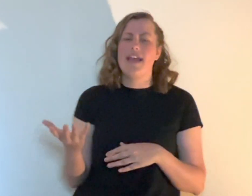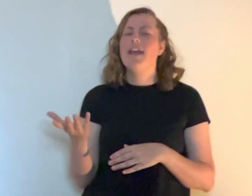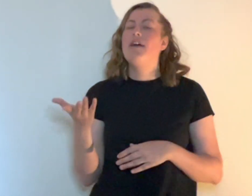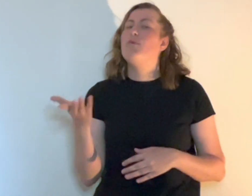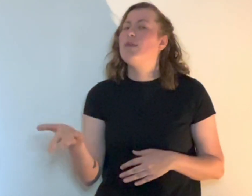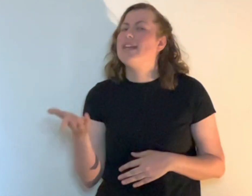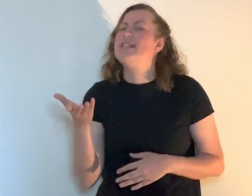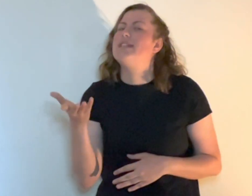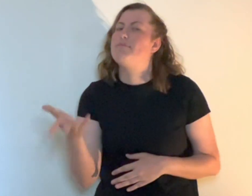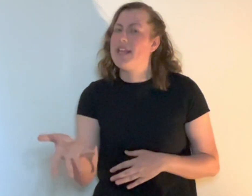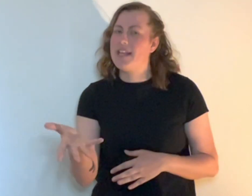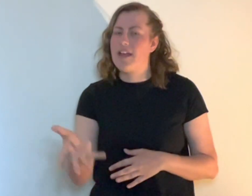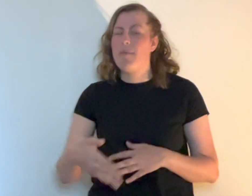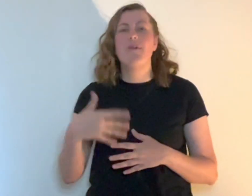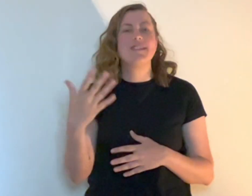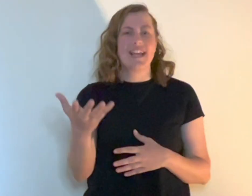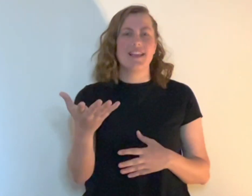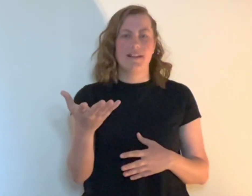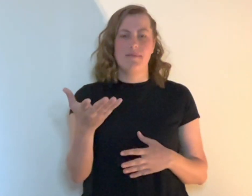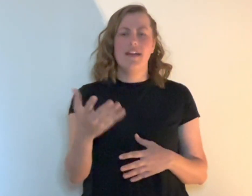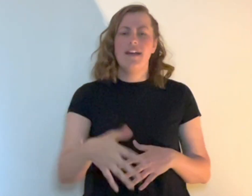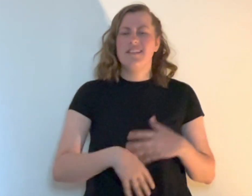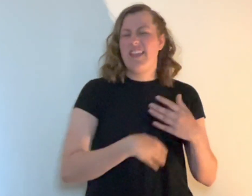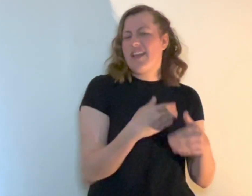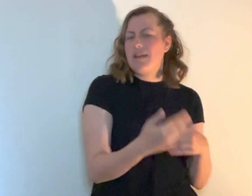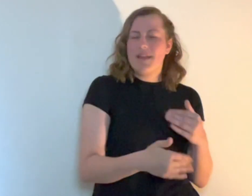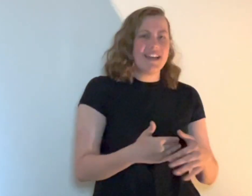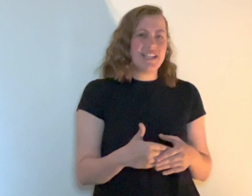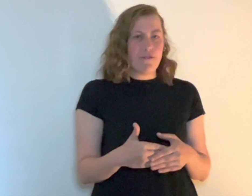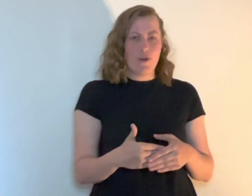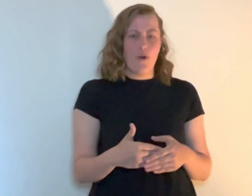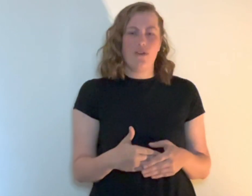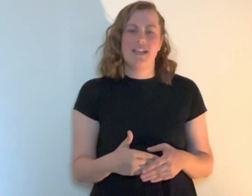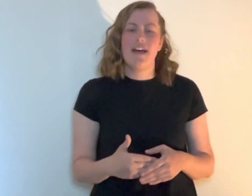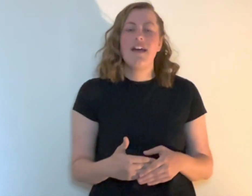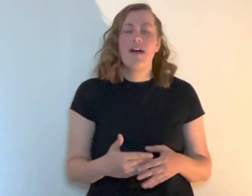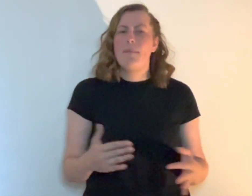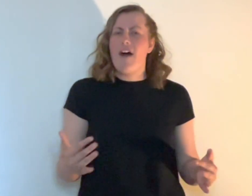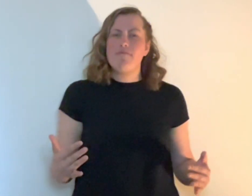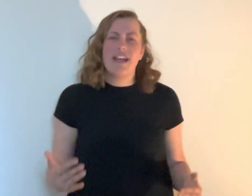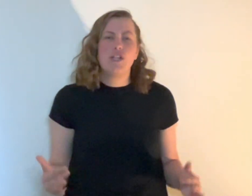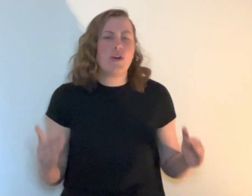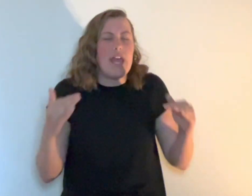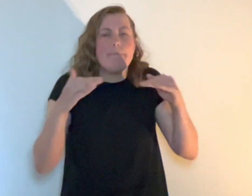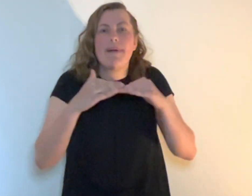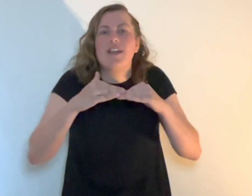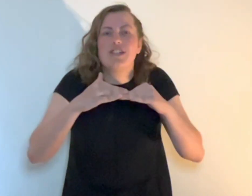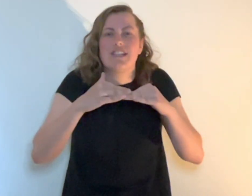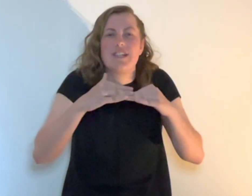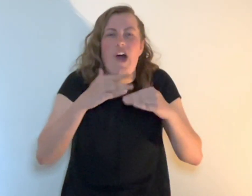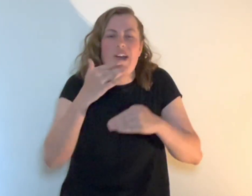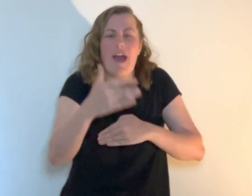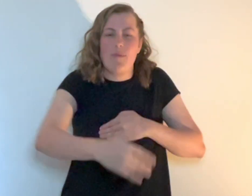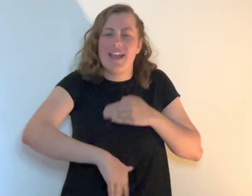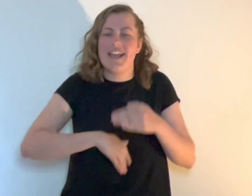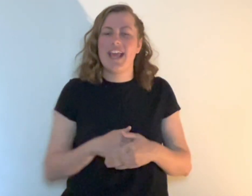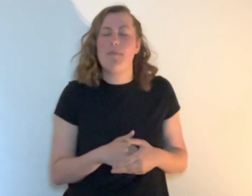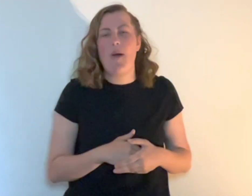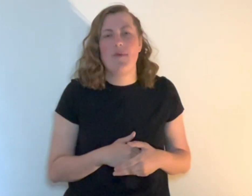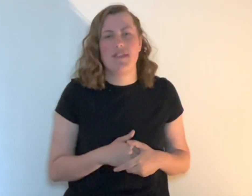we speak them or sing them so they're going to be in a different order but i've made sure they match the song and we can keep up with the